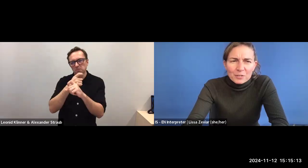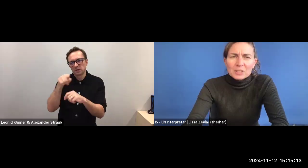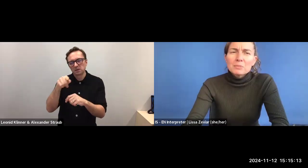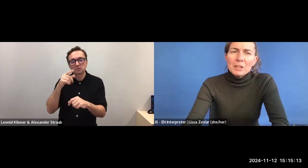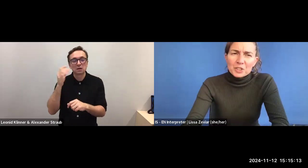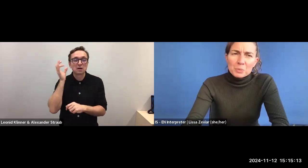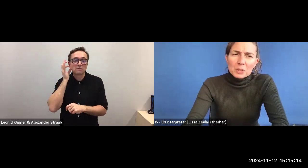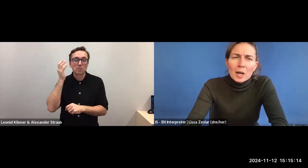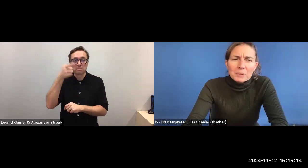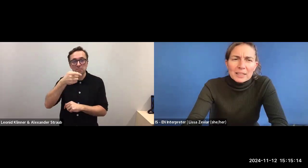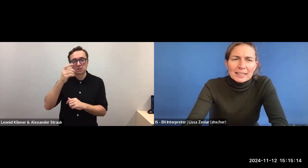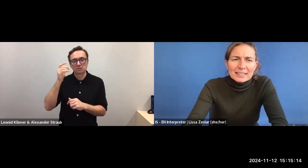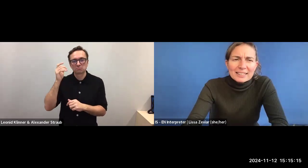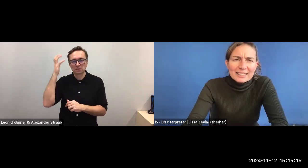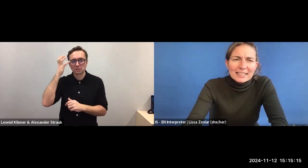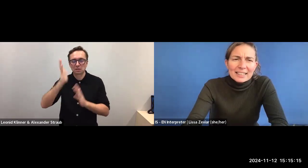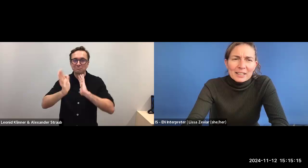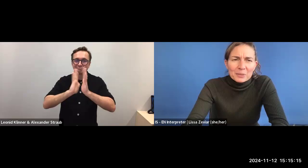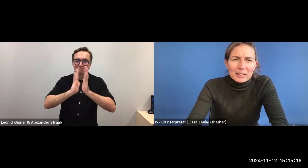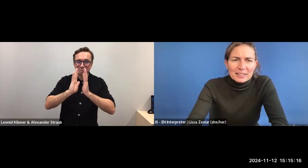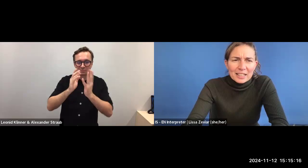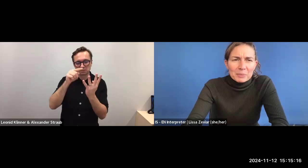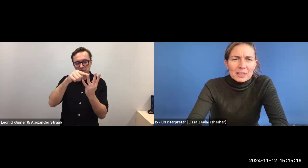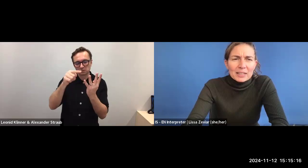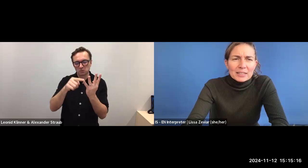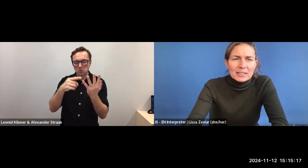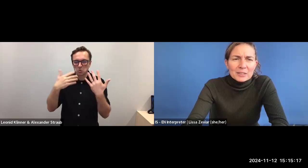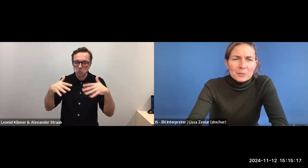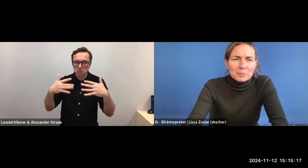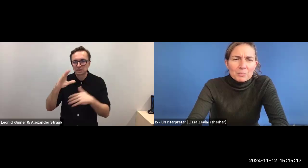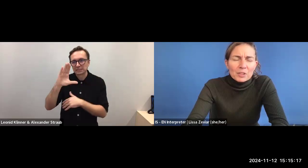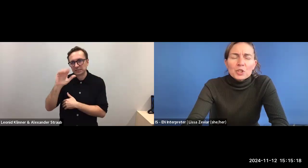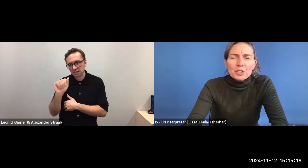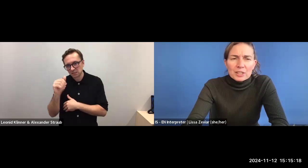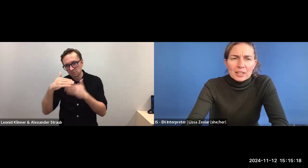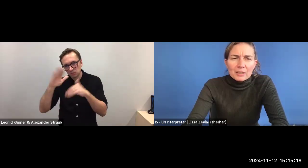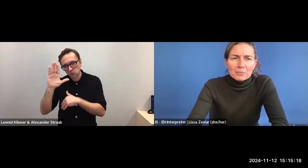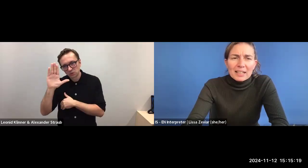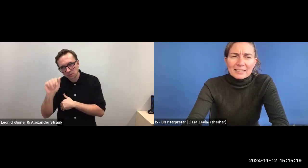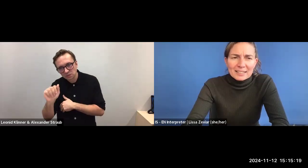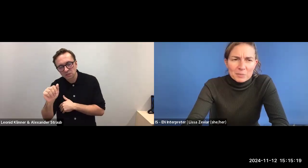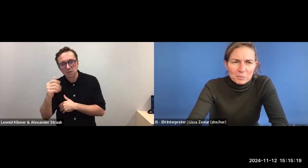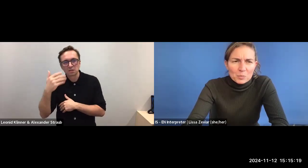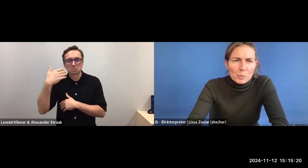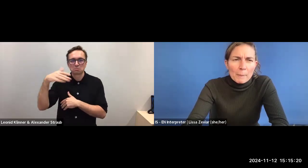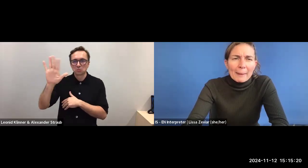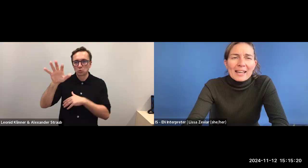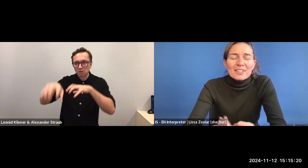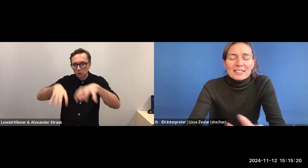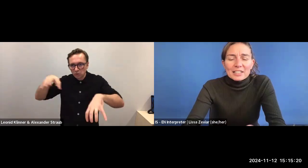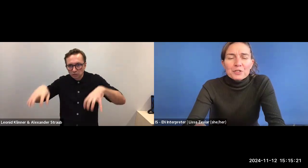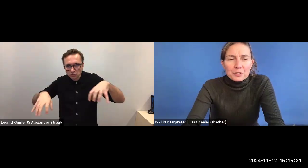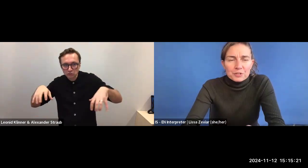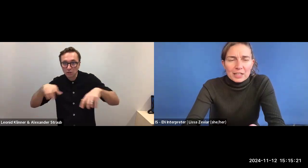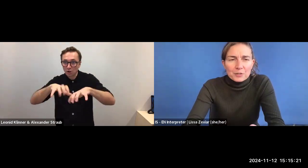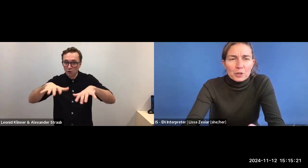and 5 was much more complicated, we had to say, because, the tasks.